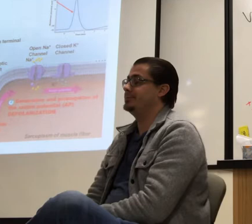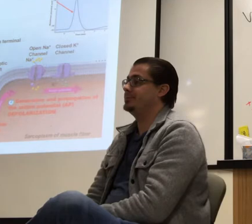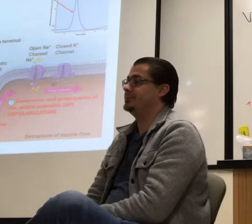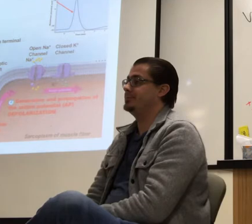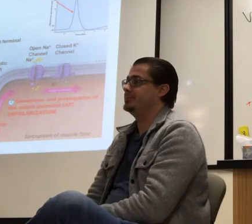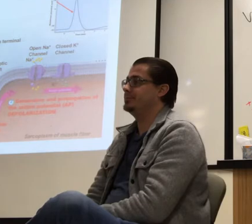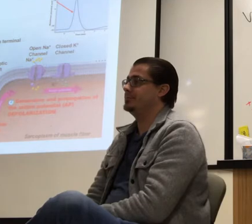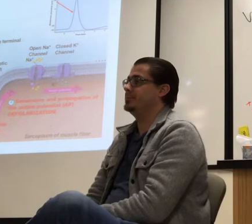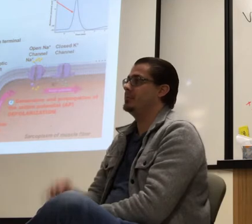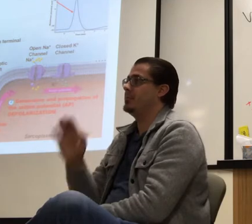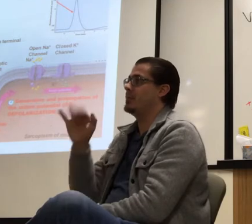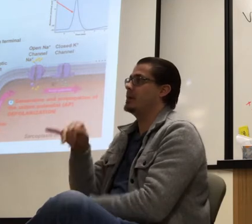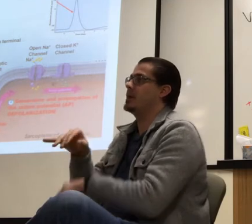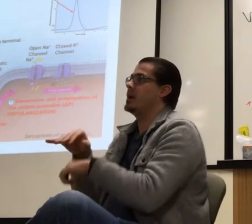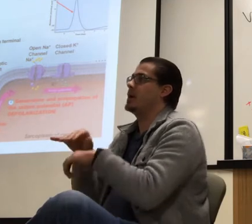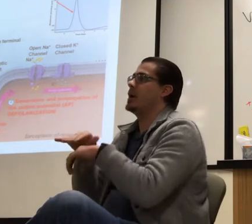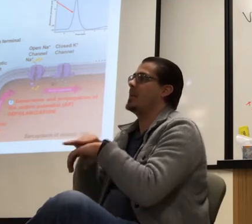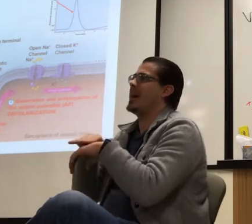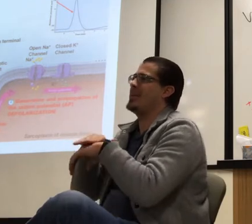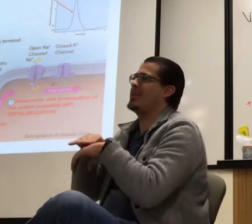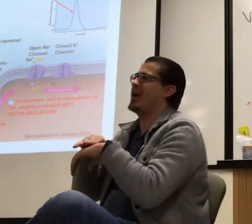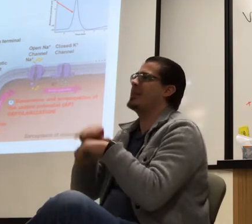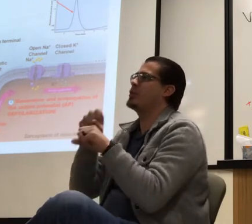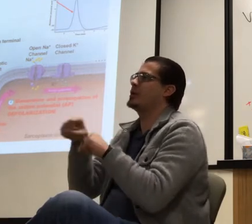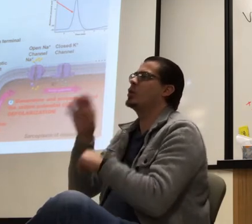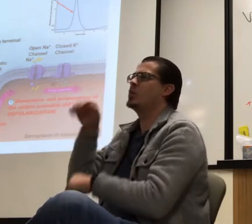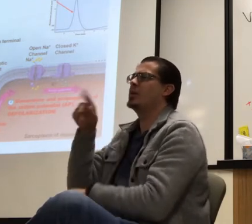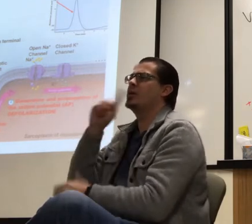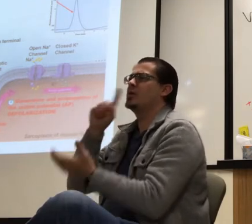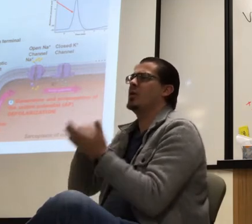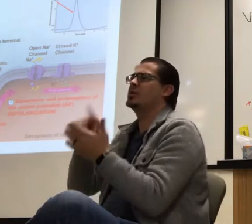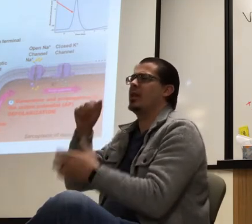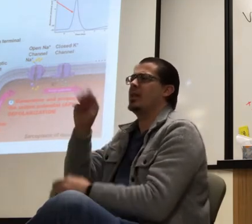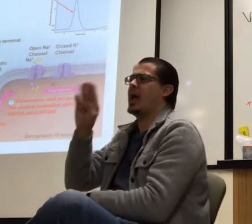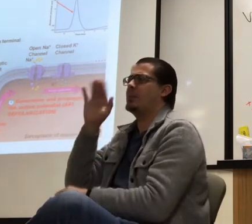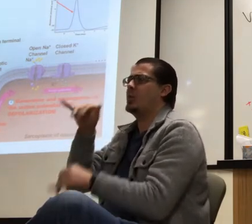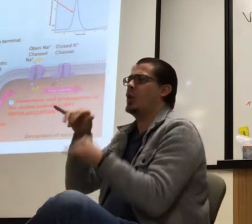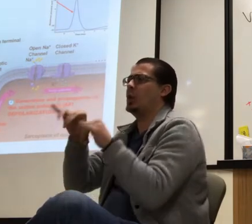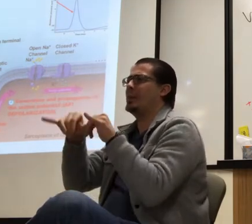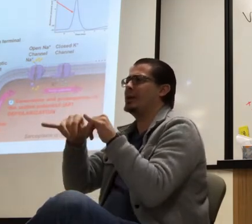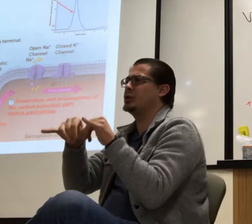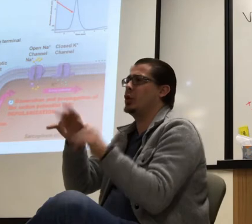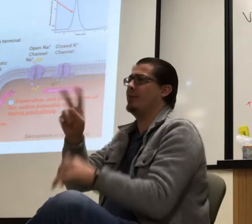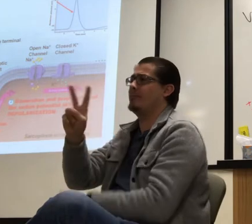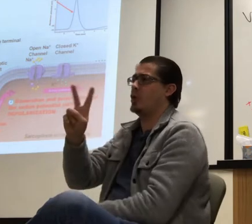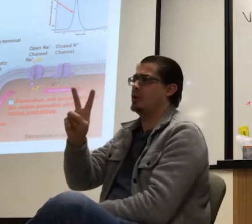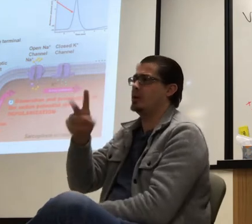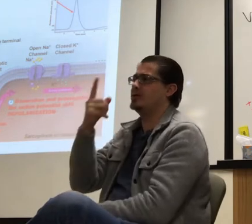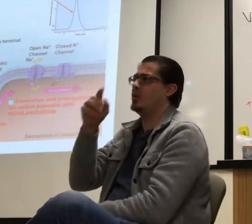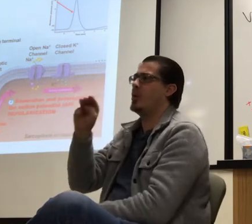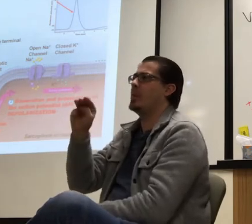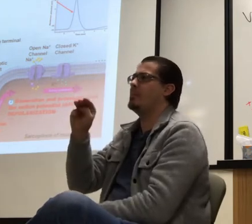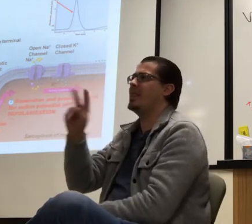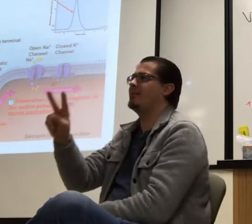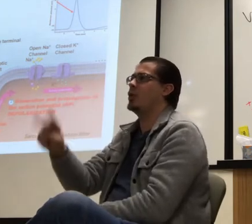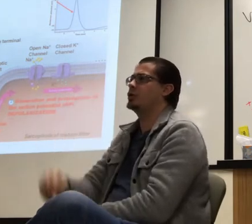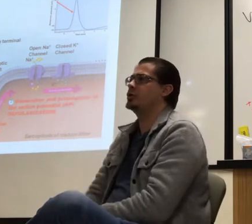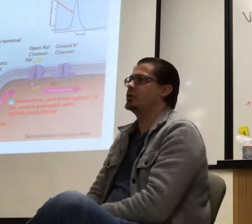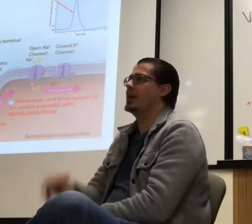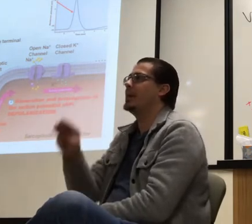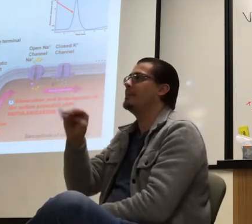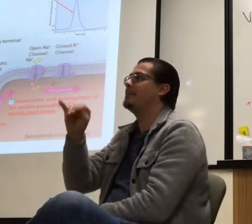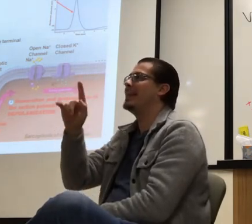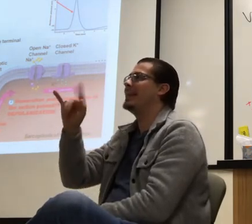So membrane potential. What you really see in the lab is you just measure voltage in millivolts.